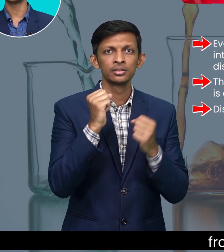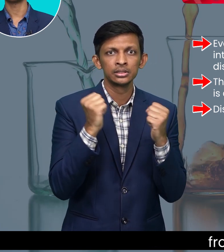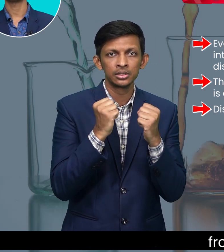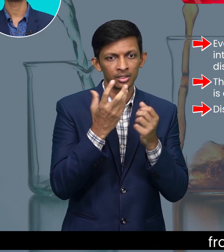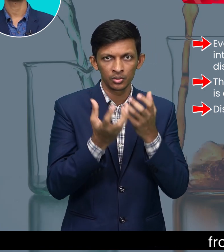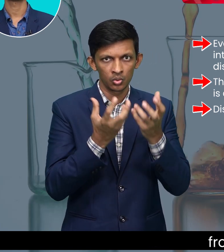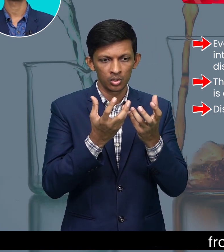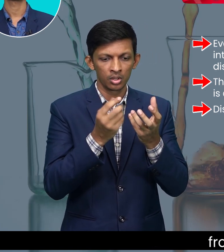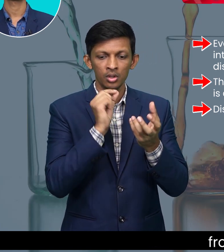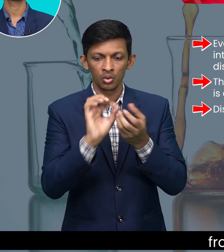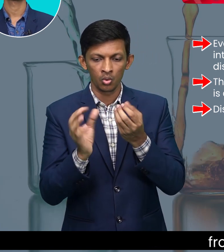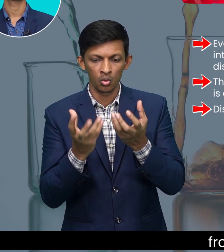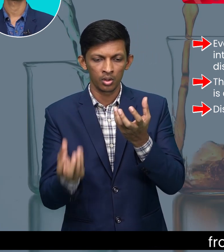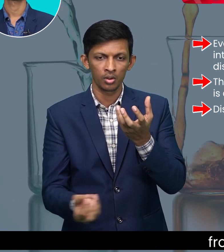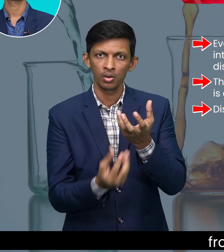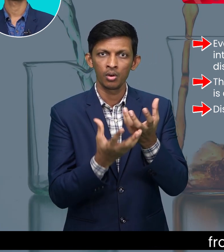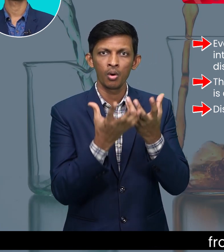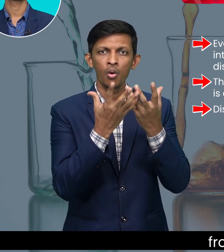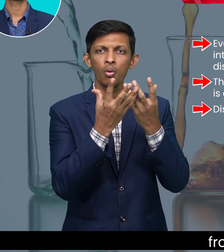from water.